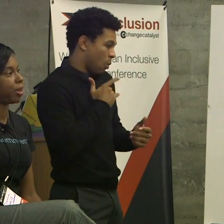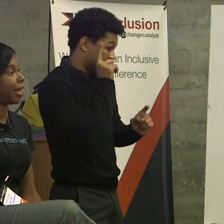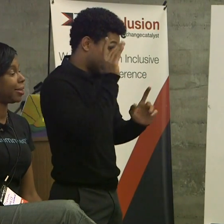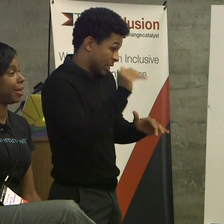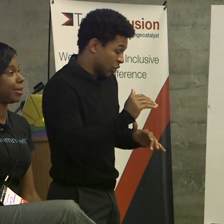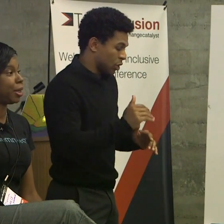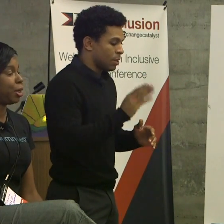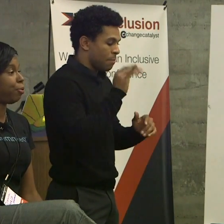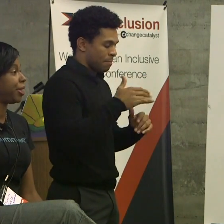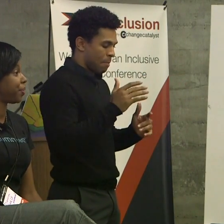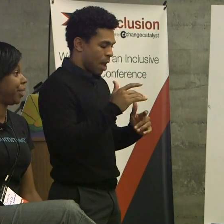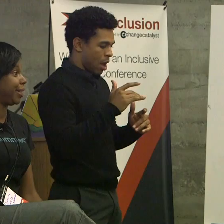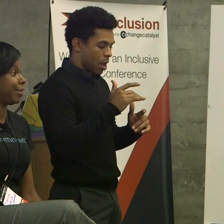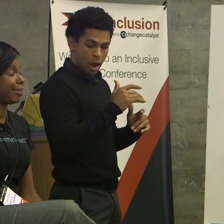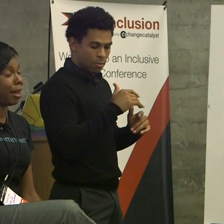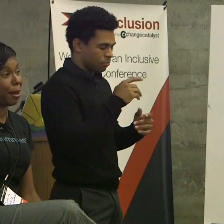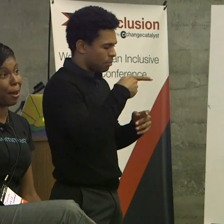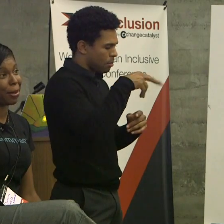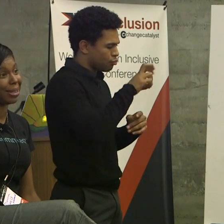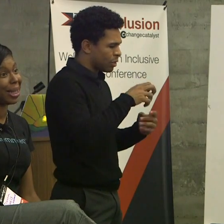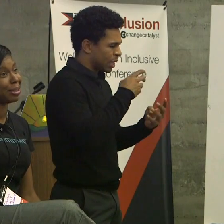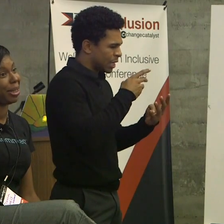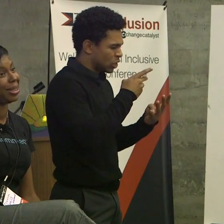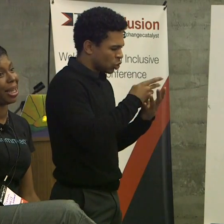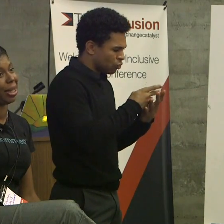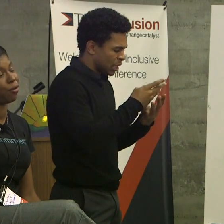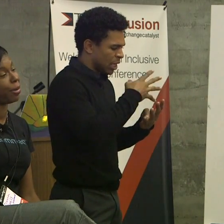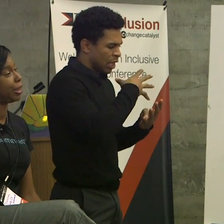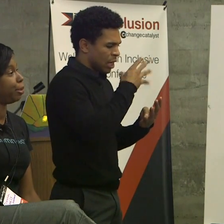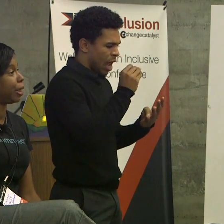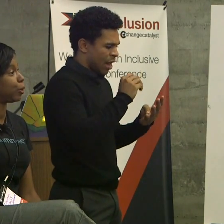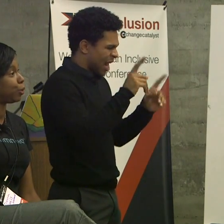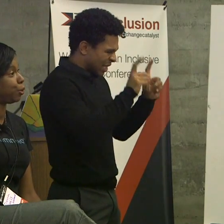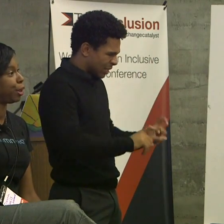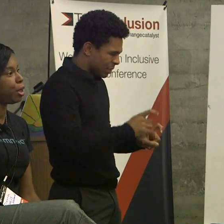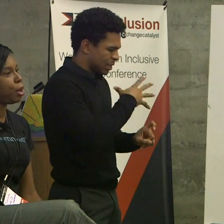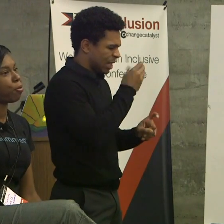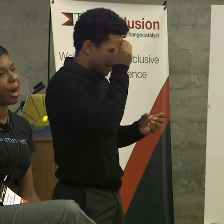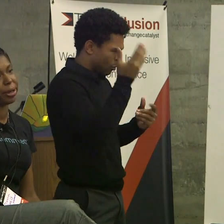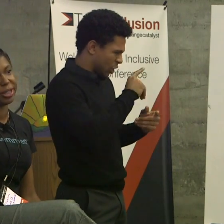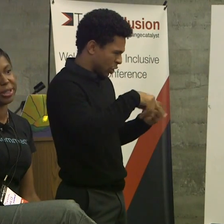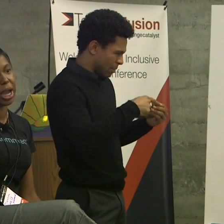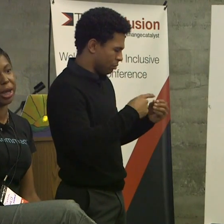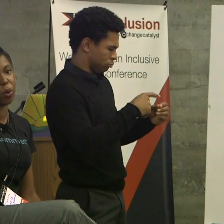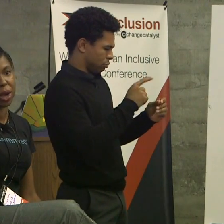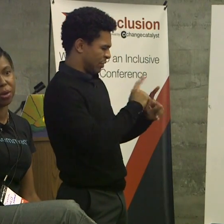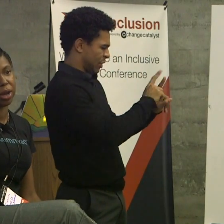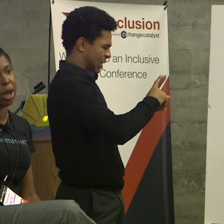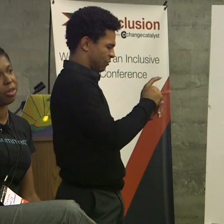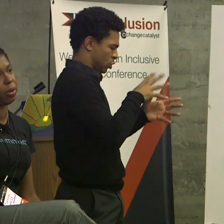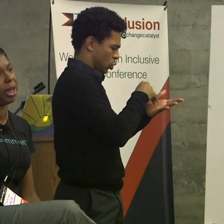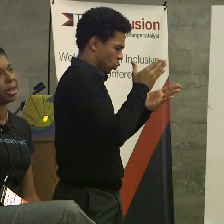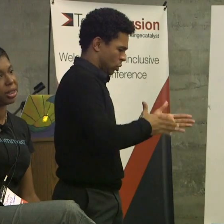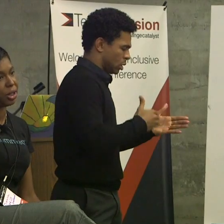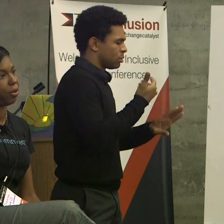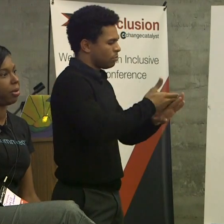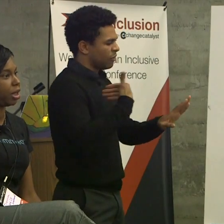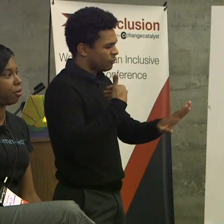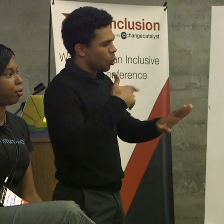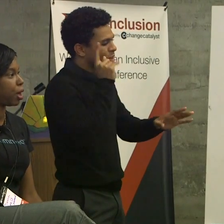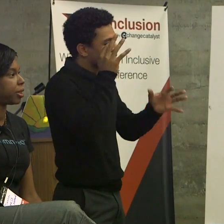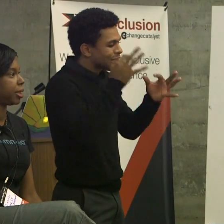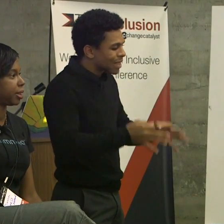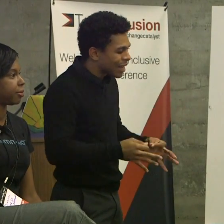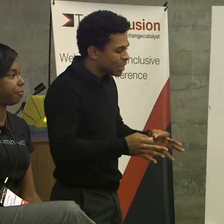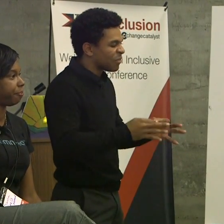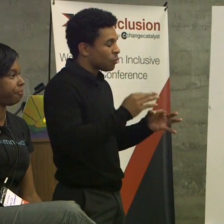they are able to access pre-screens, assessments, and information about the student prior to deciding whether or not they would like to continue them in